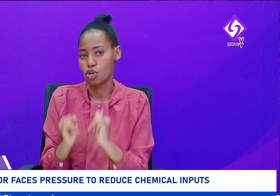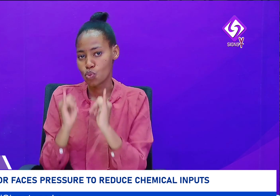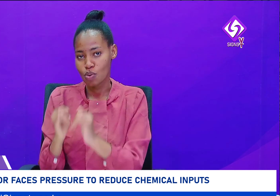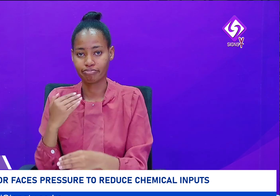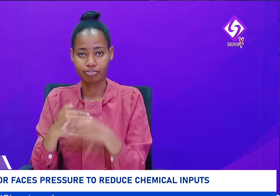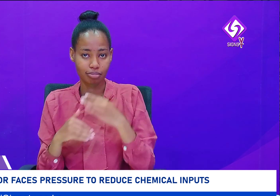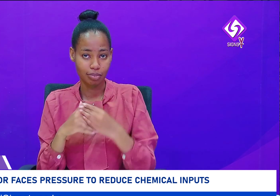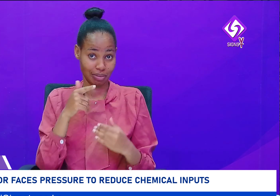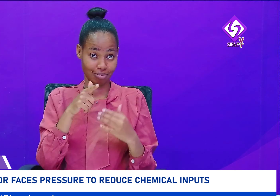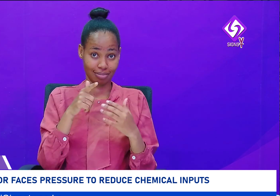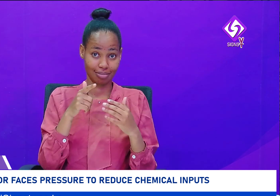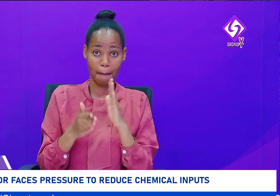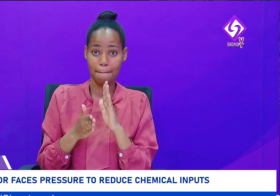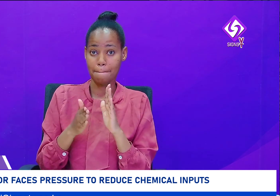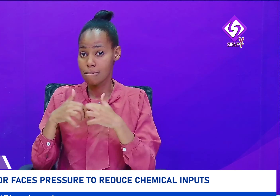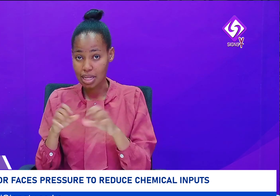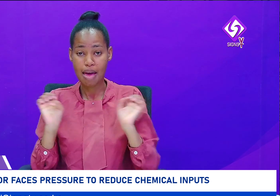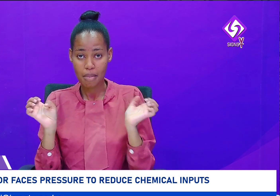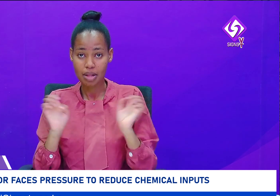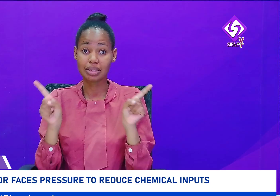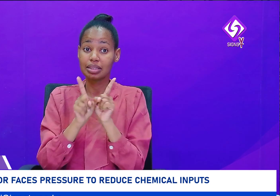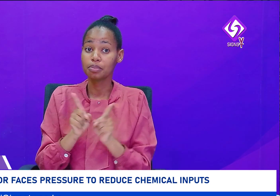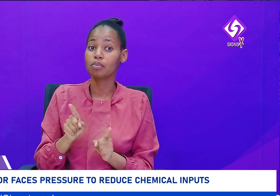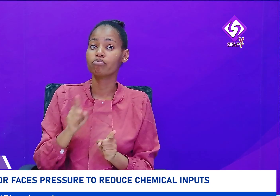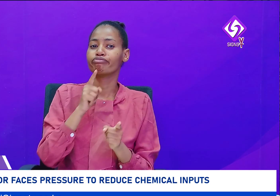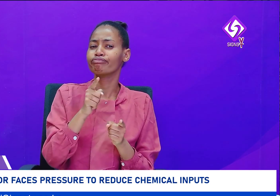emerging around the sustainability of this approach.